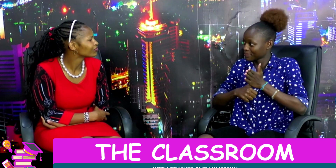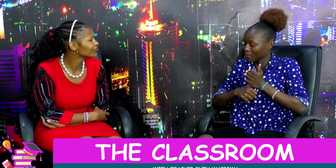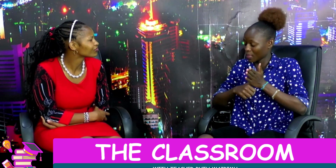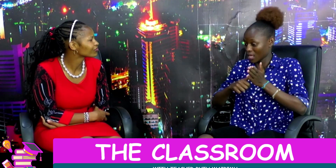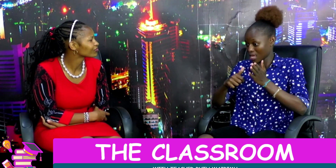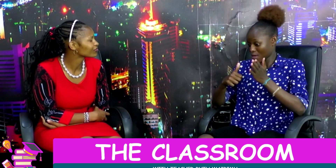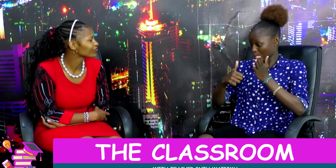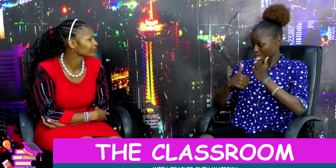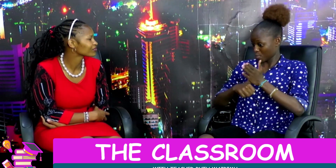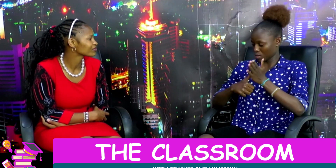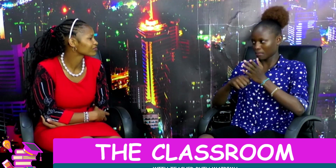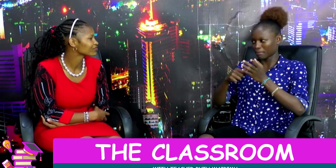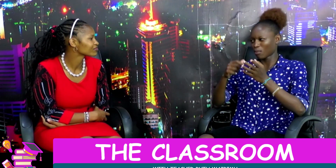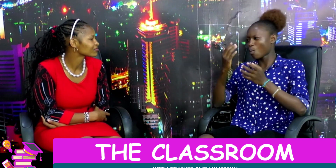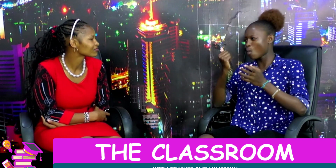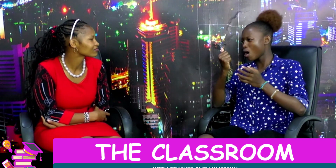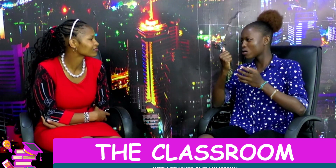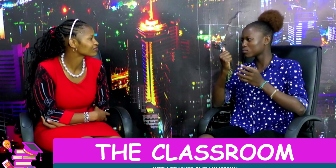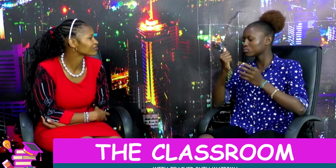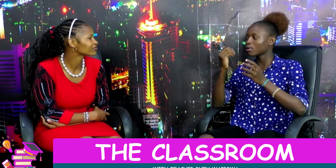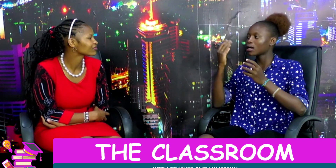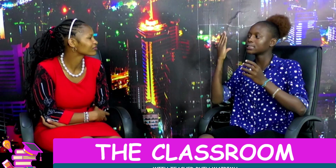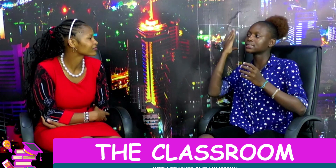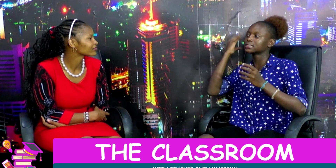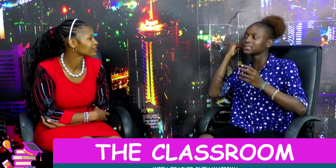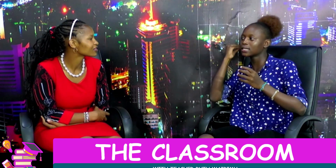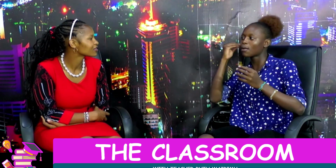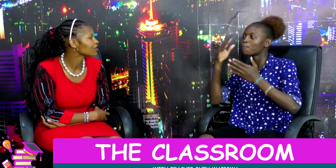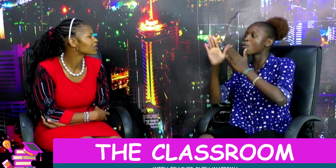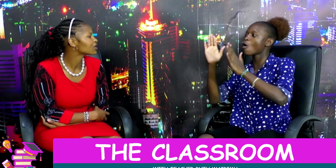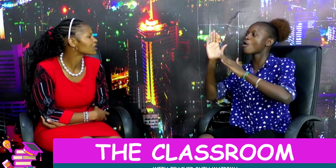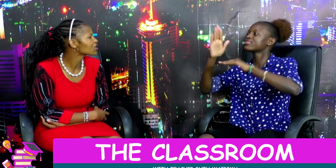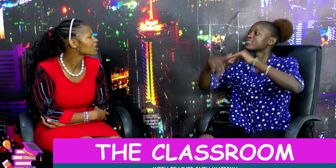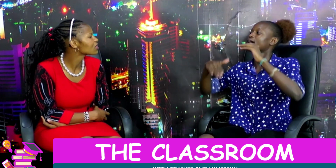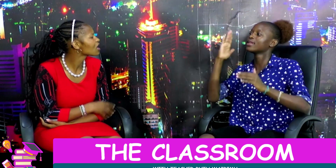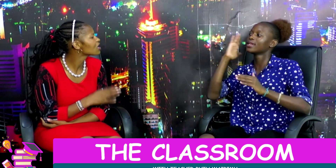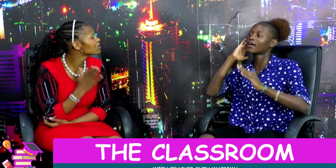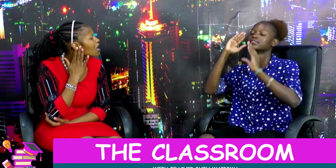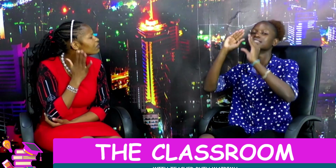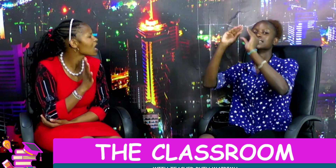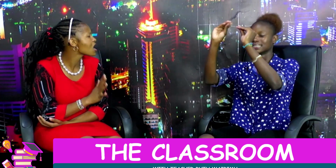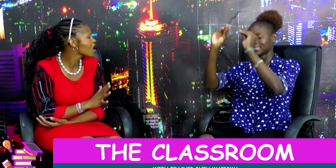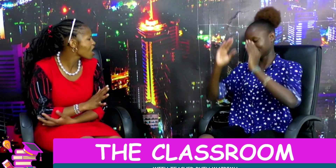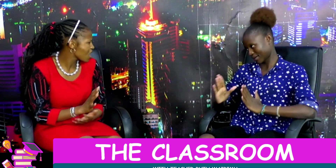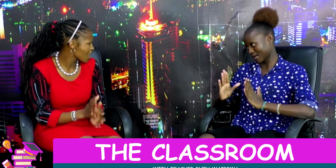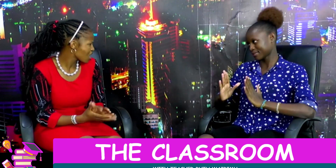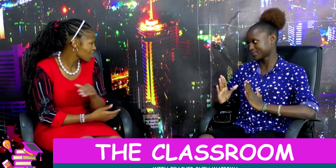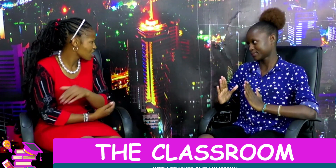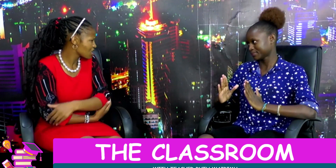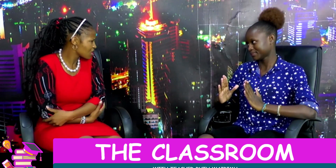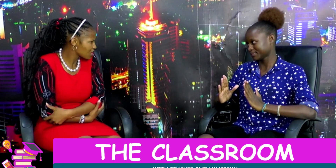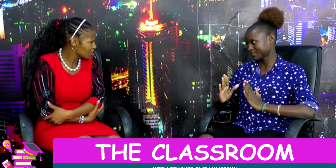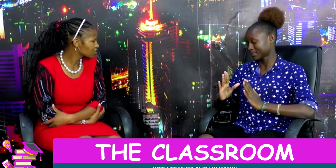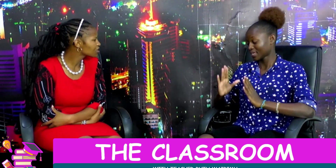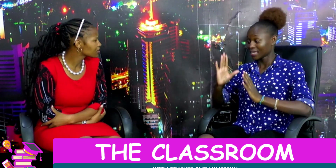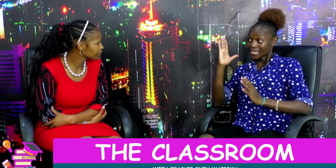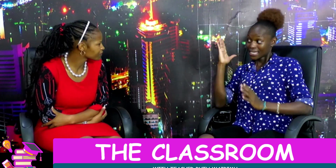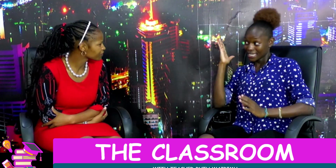a leadership role. But also there was a big problem because we had the